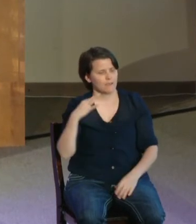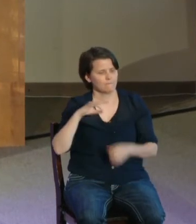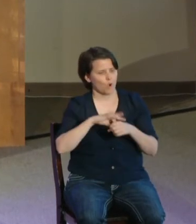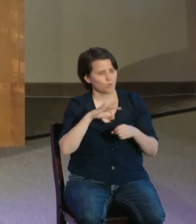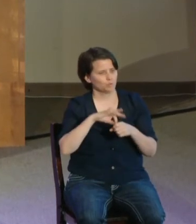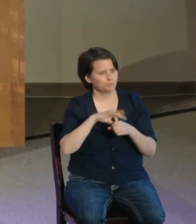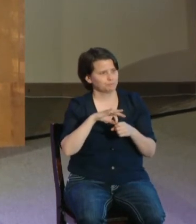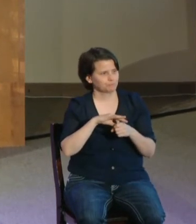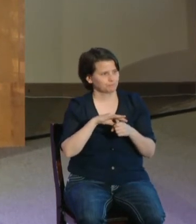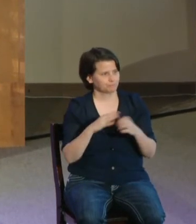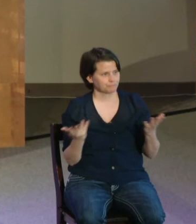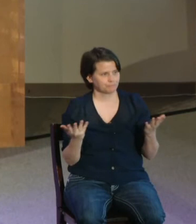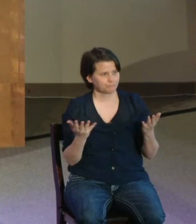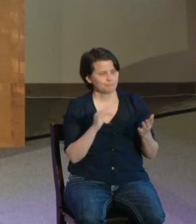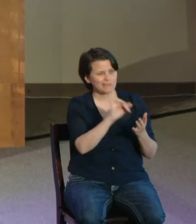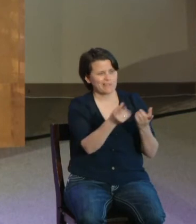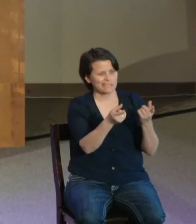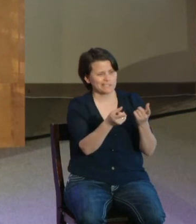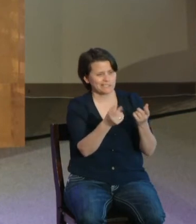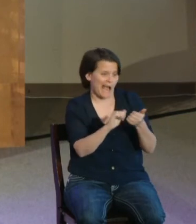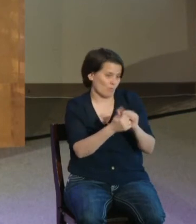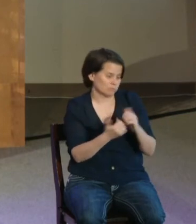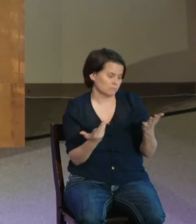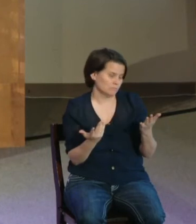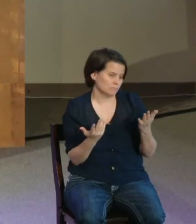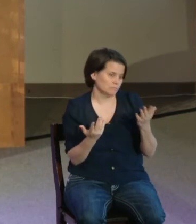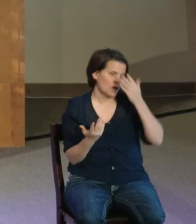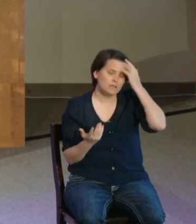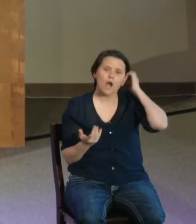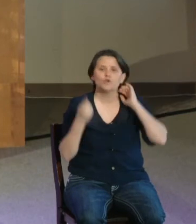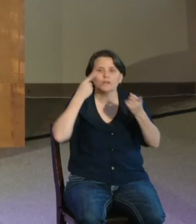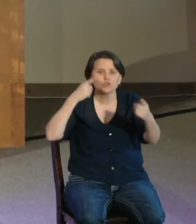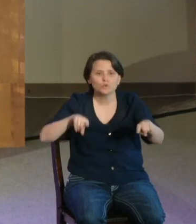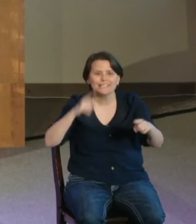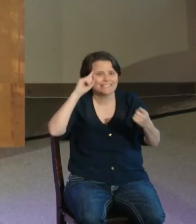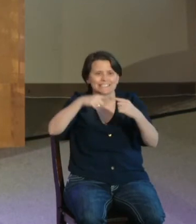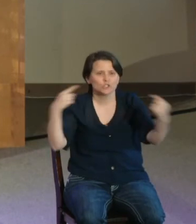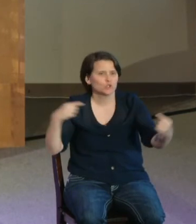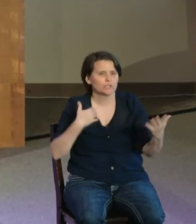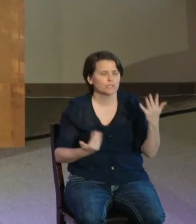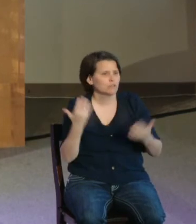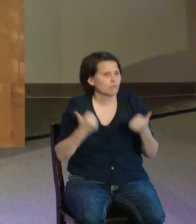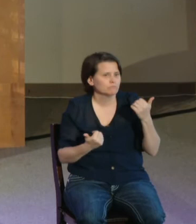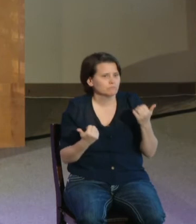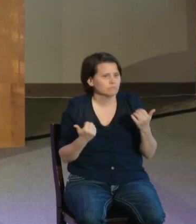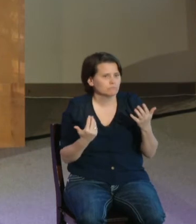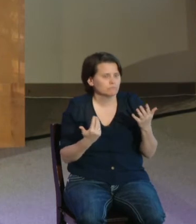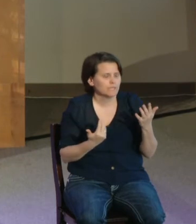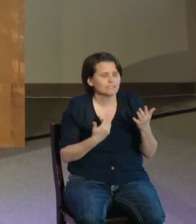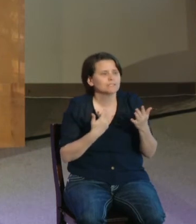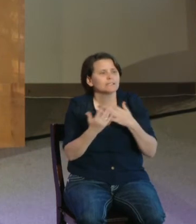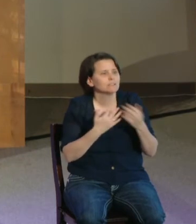That's how it's done. Now, whether you agreed or disagreed with the actions taken, it doesn't matter because it has already been done, my friends.